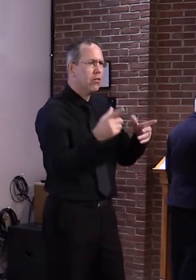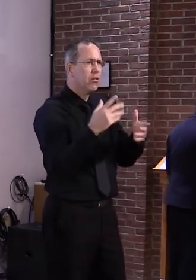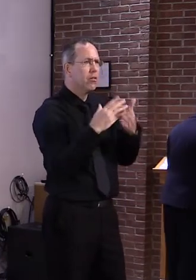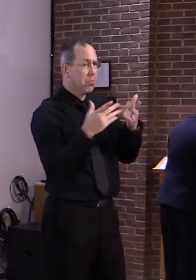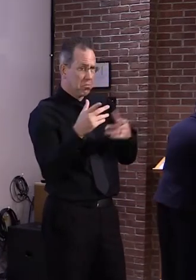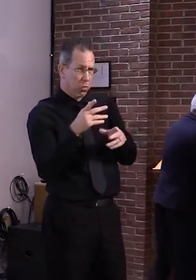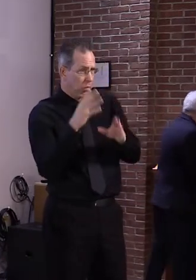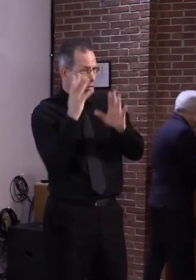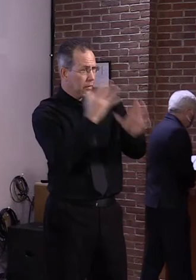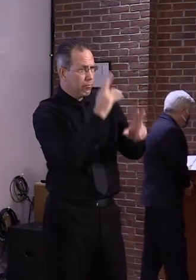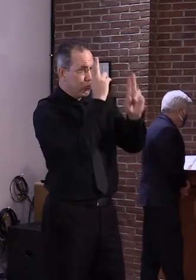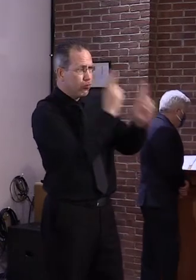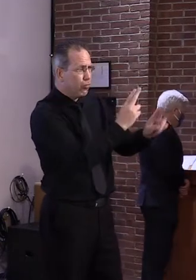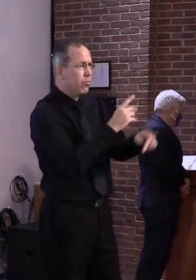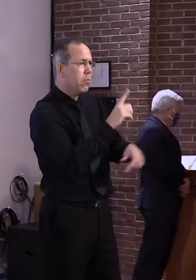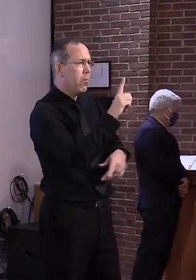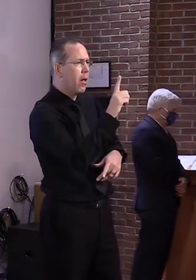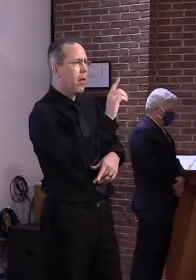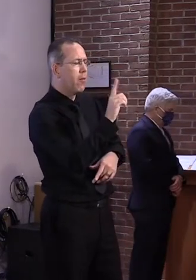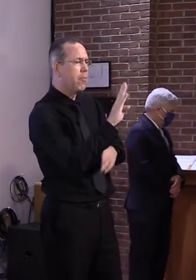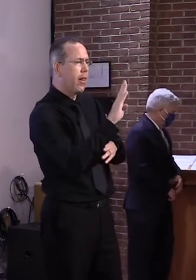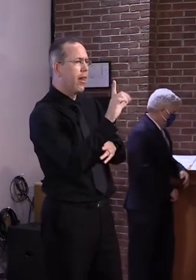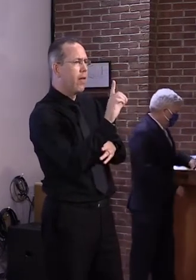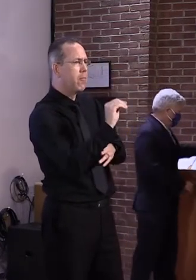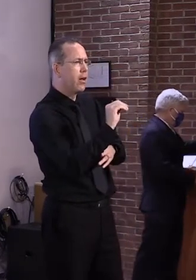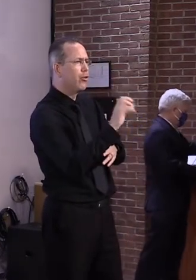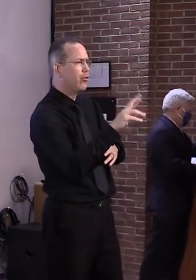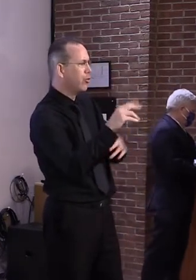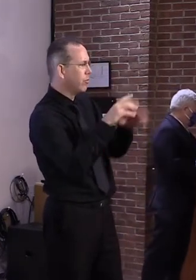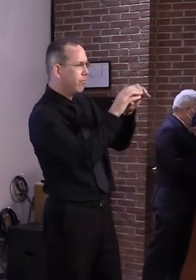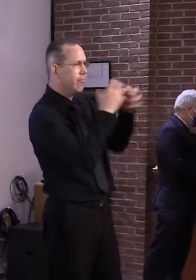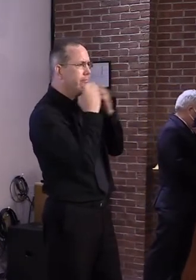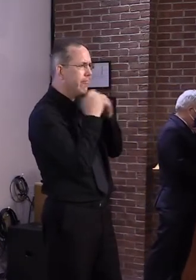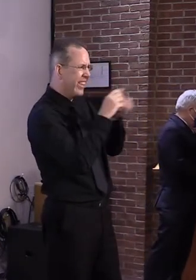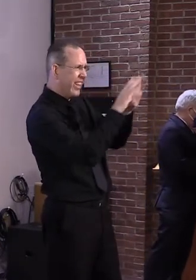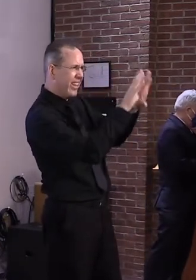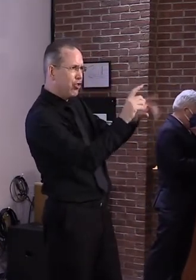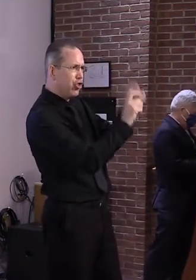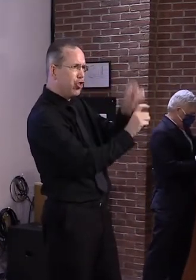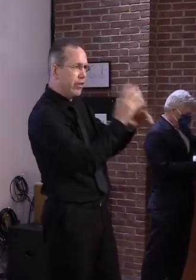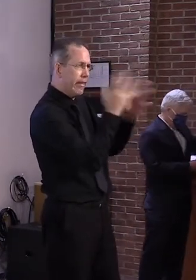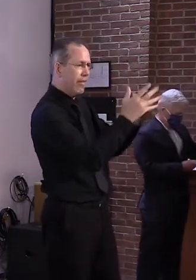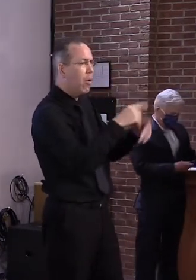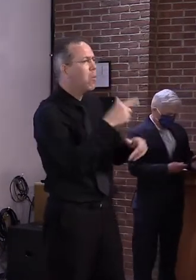This happened last week as a result, I think you're aware, in Jamaica.